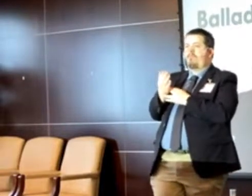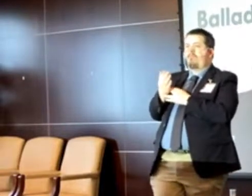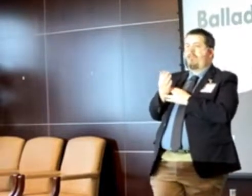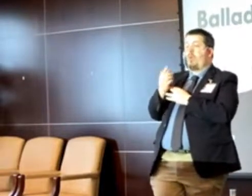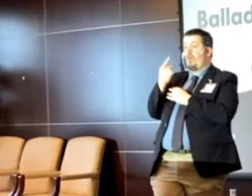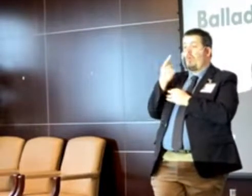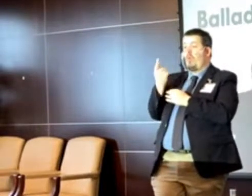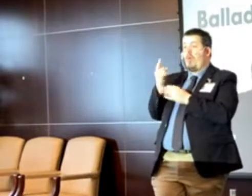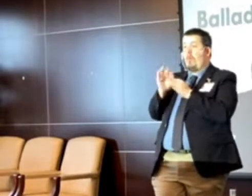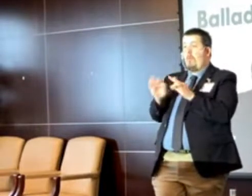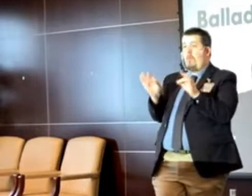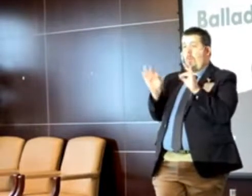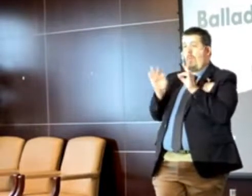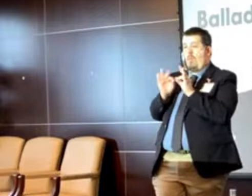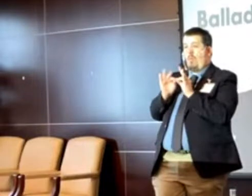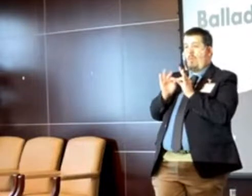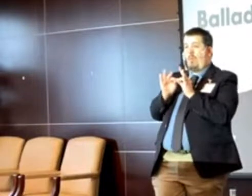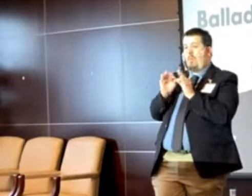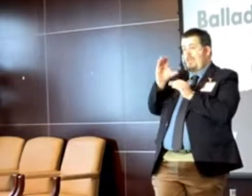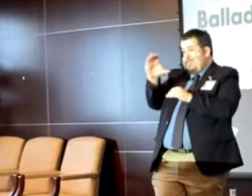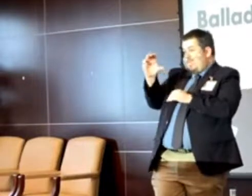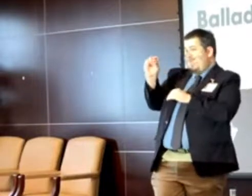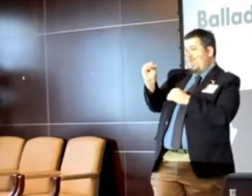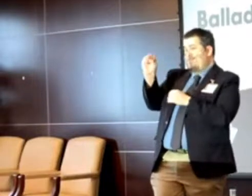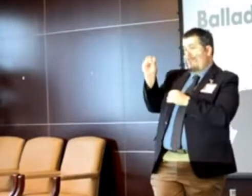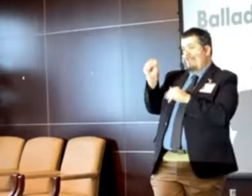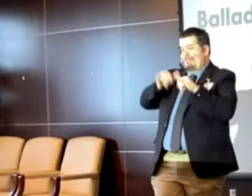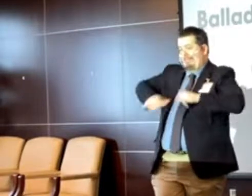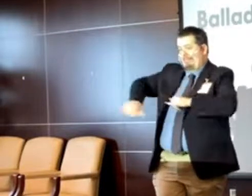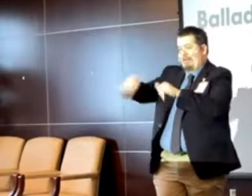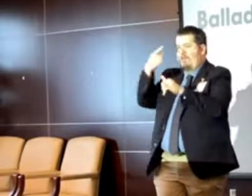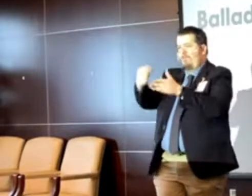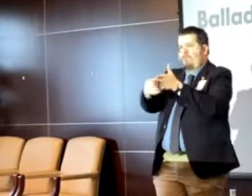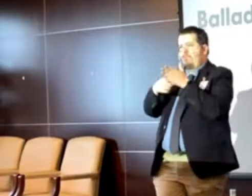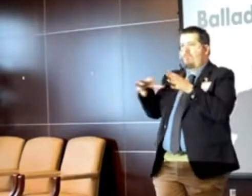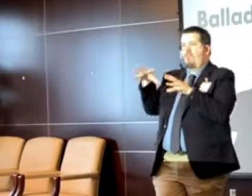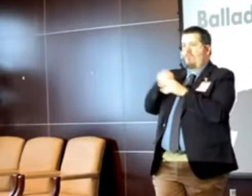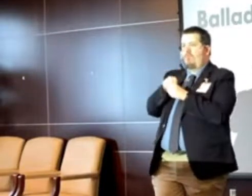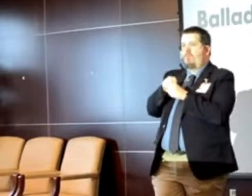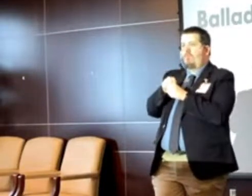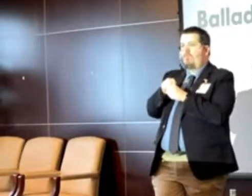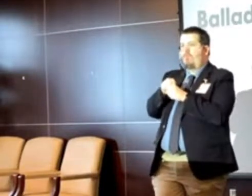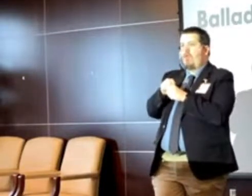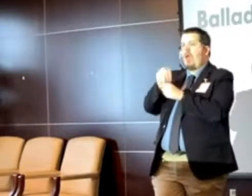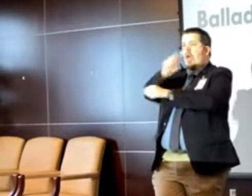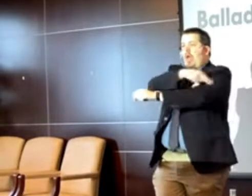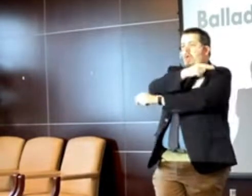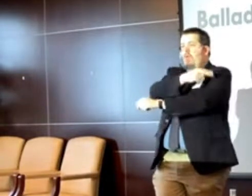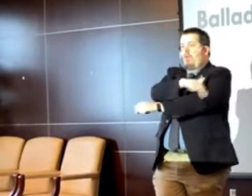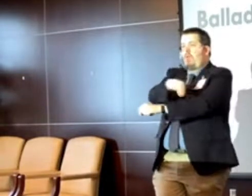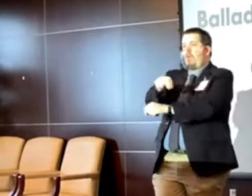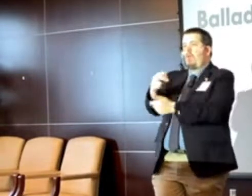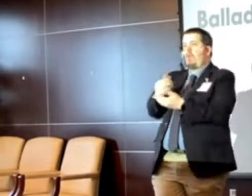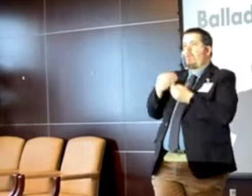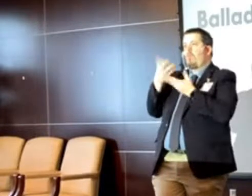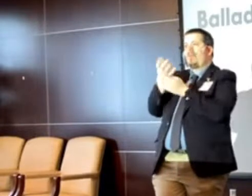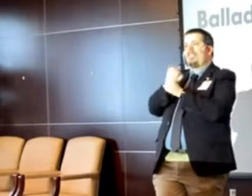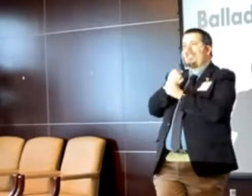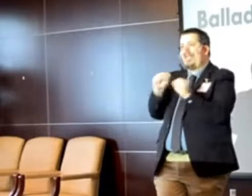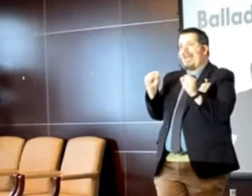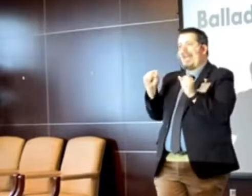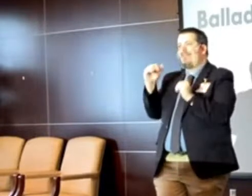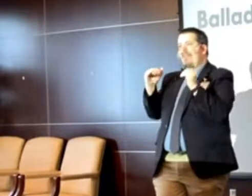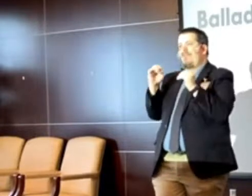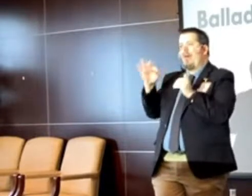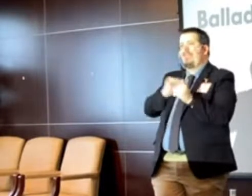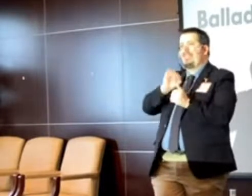one of the key critical CMS standards for conditions of participation is that hospitals provide safe levels of